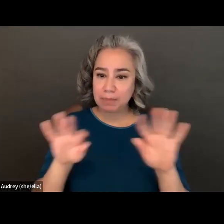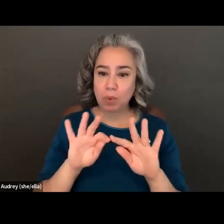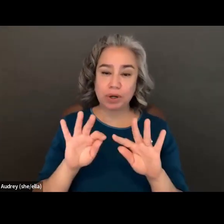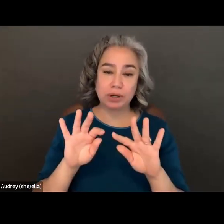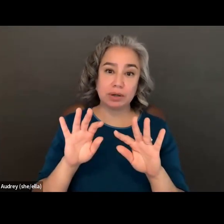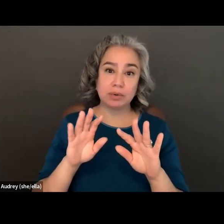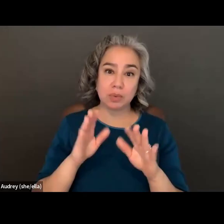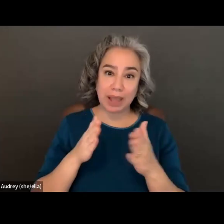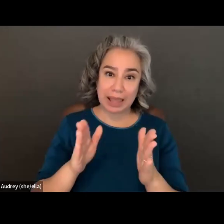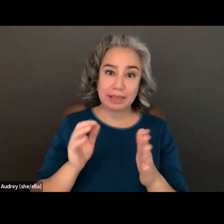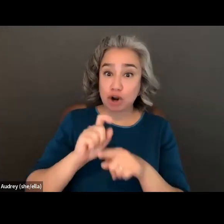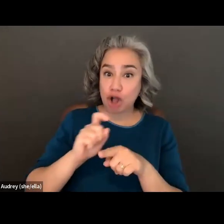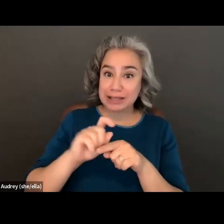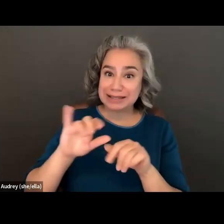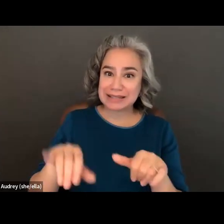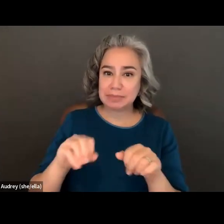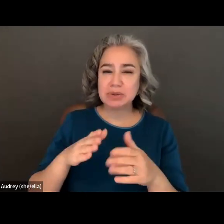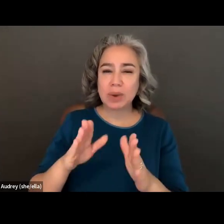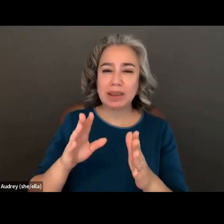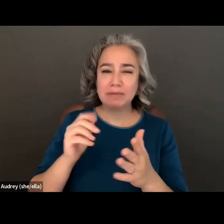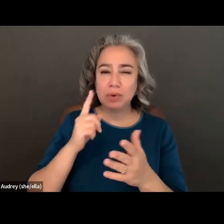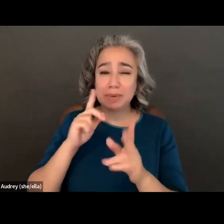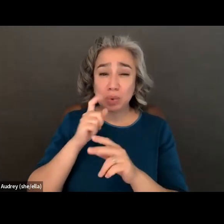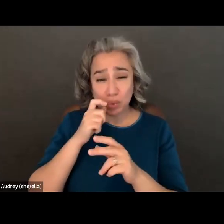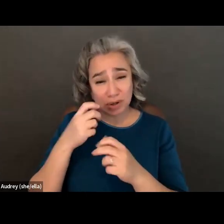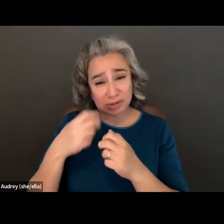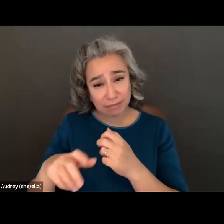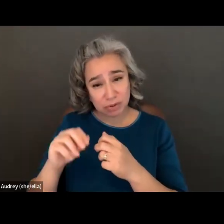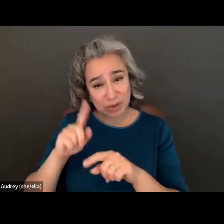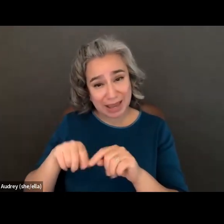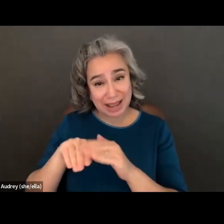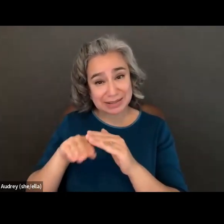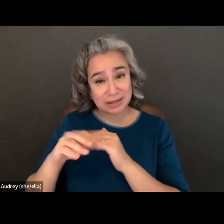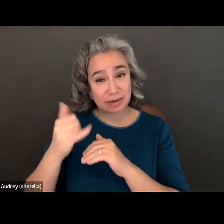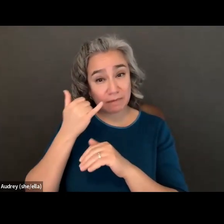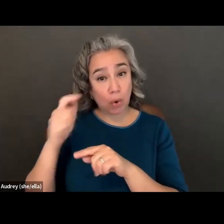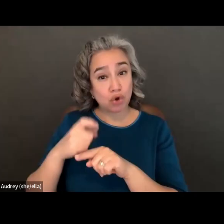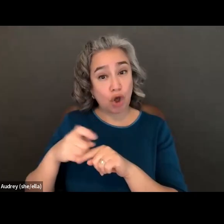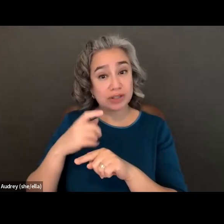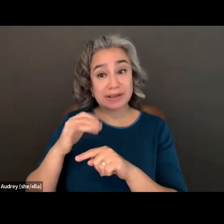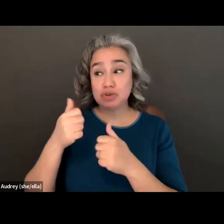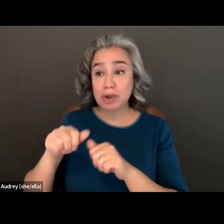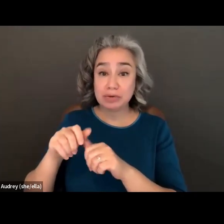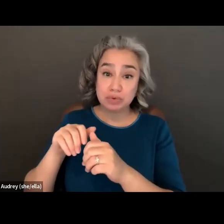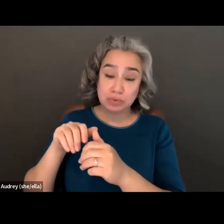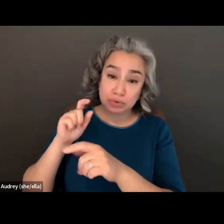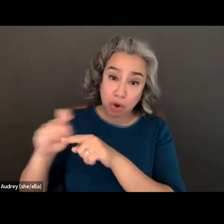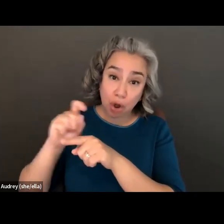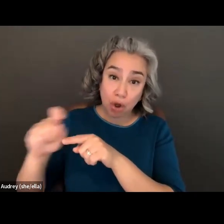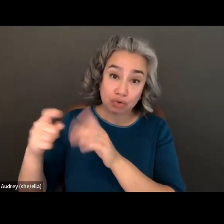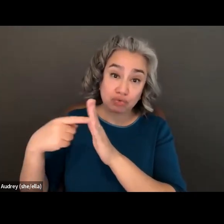folks who may have difficulty or cannot access telephone calls to when they are trying to call representatives.